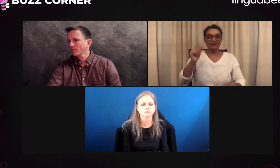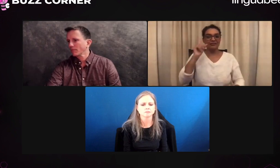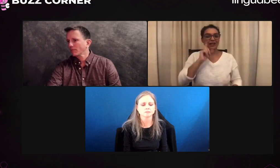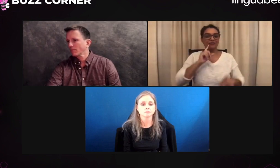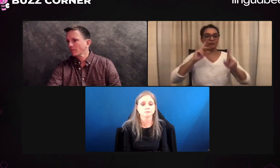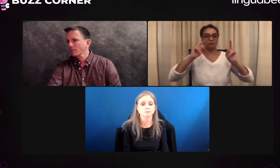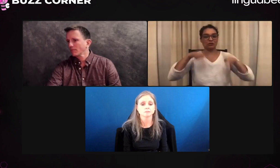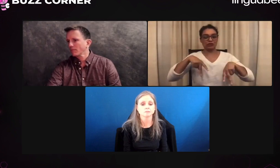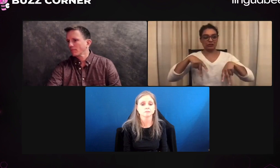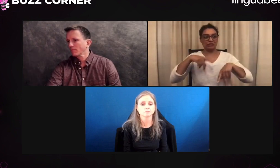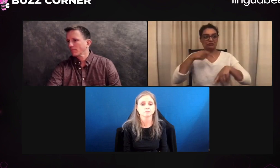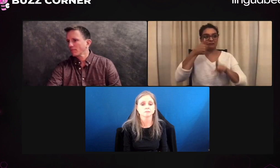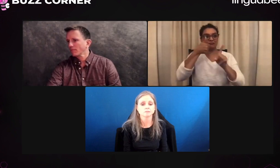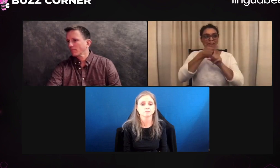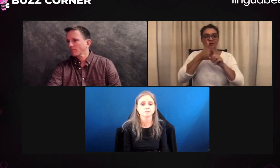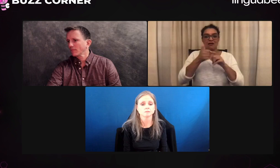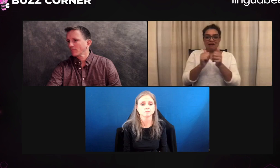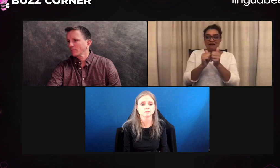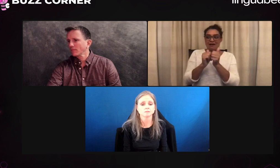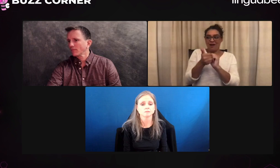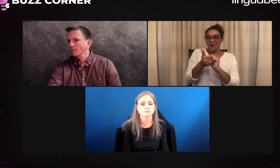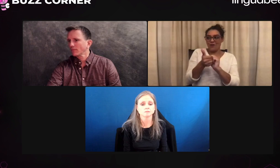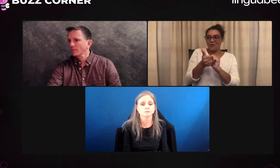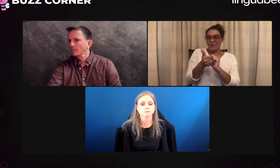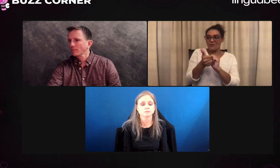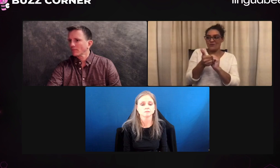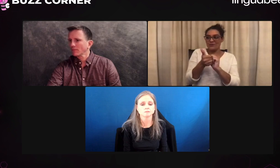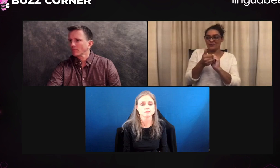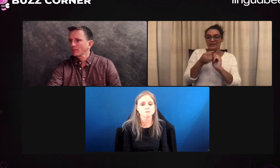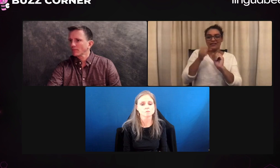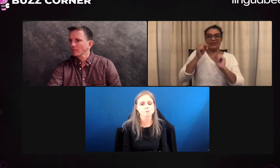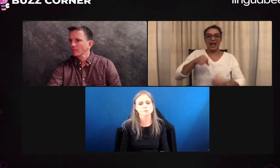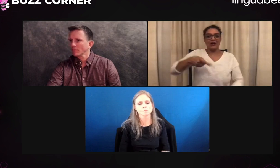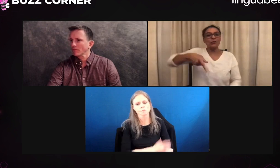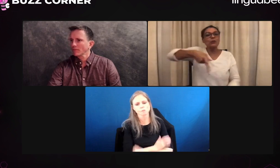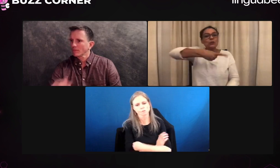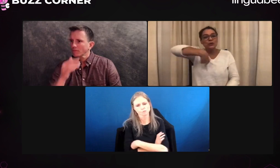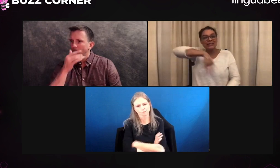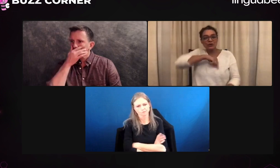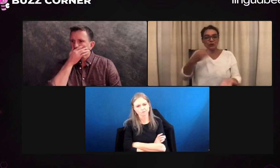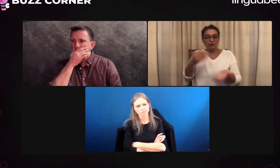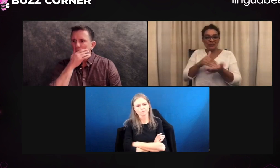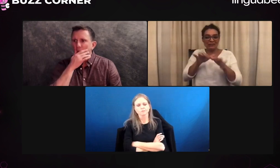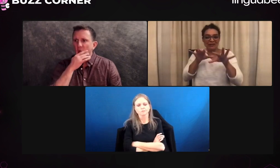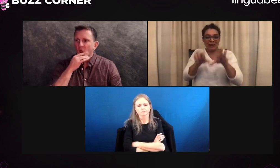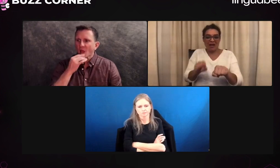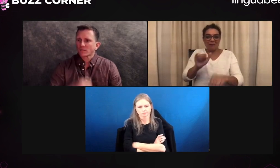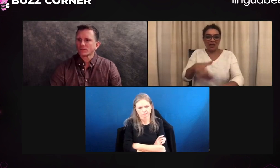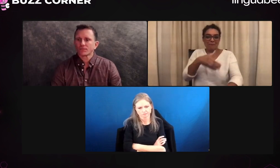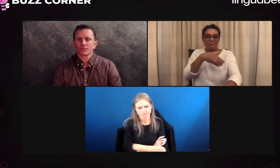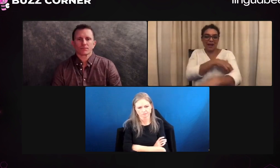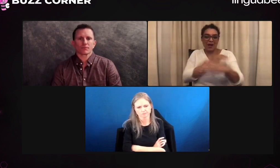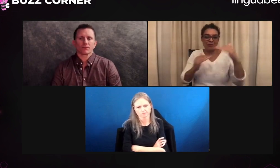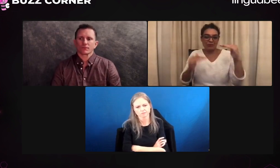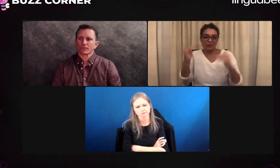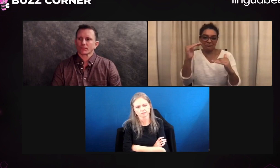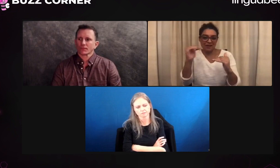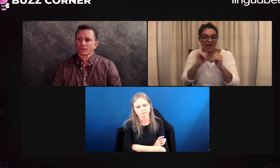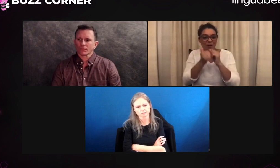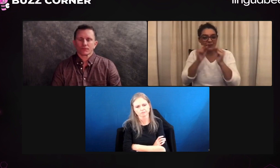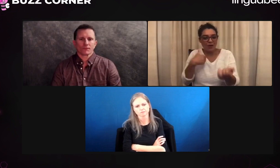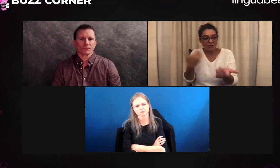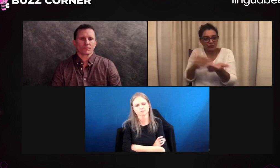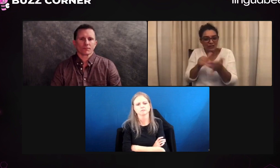their location. But as a deaf person themselves, we have to think about